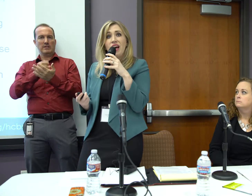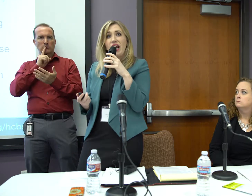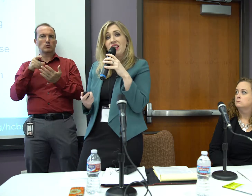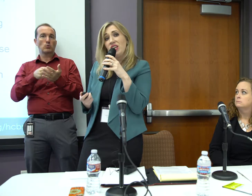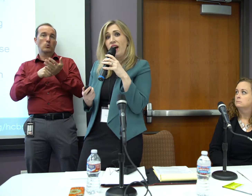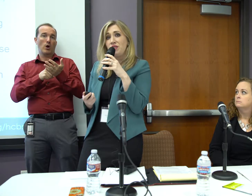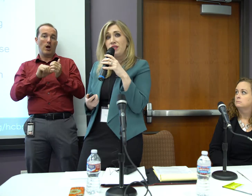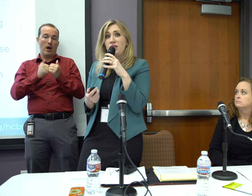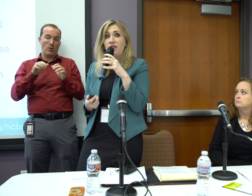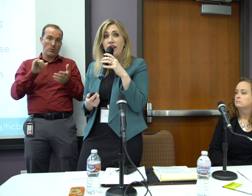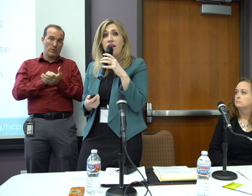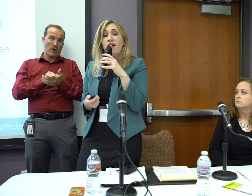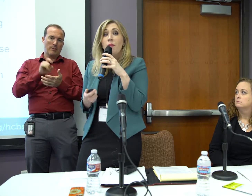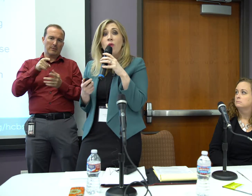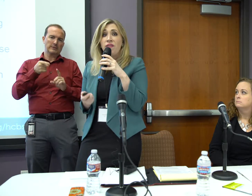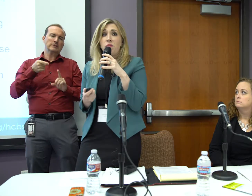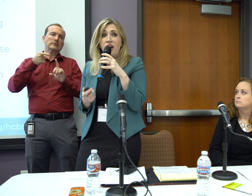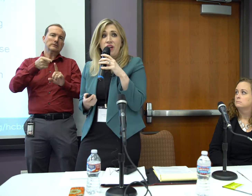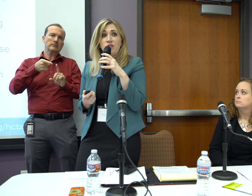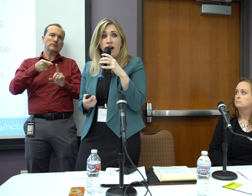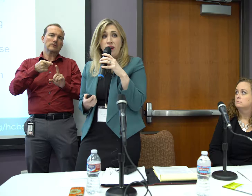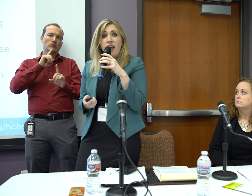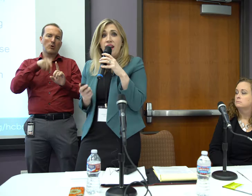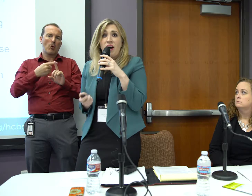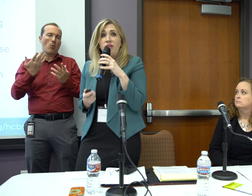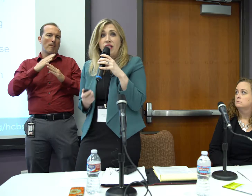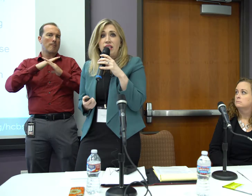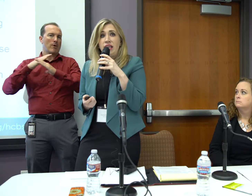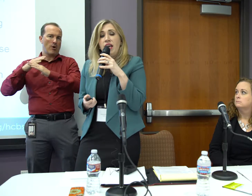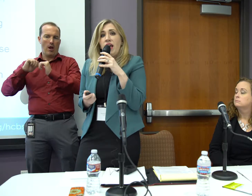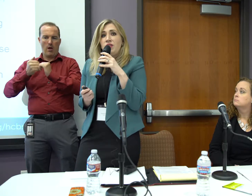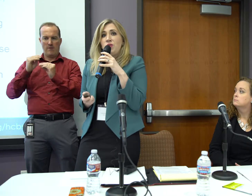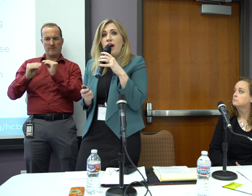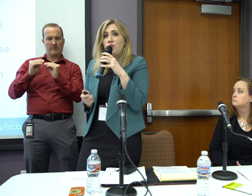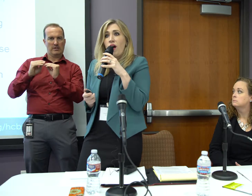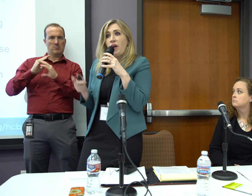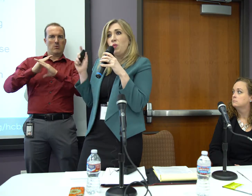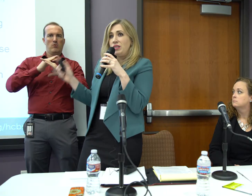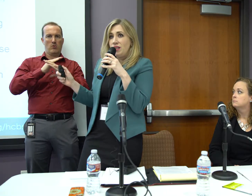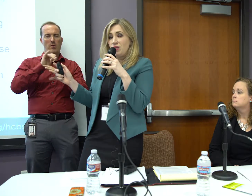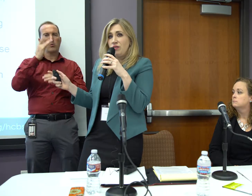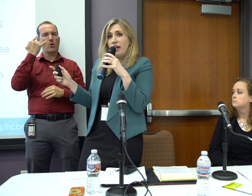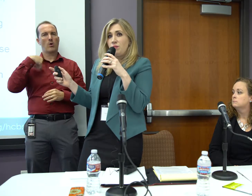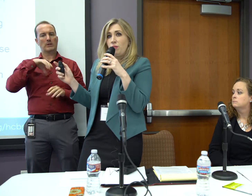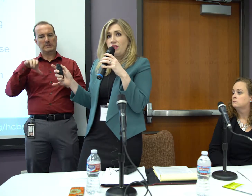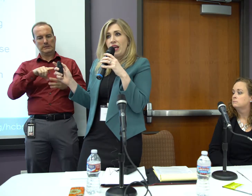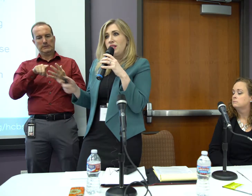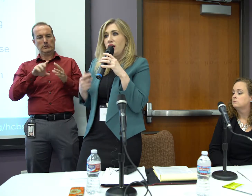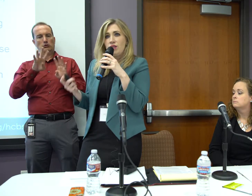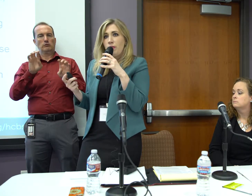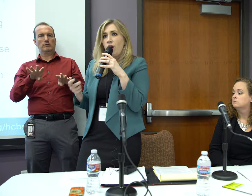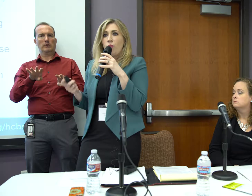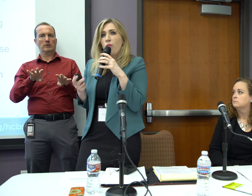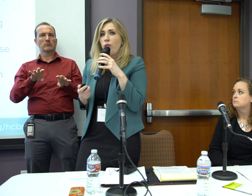to do that, I think you have to be specific about what the barriers are and how we fix it. And so that's why we did the survey, to be able to